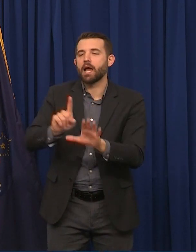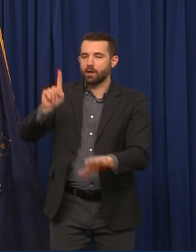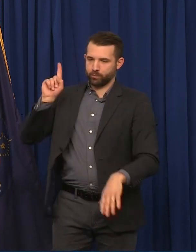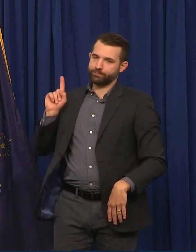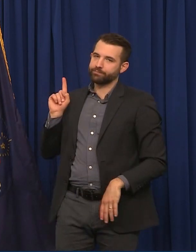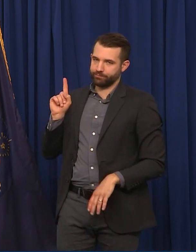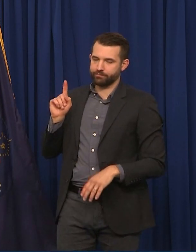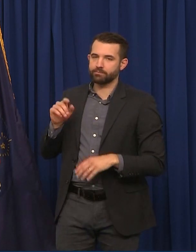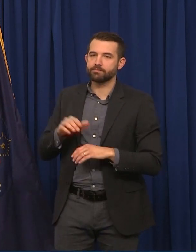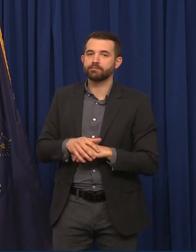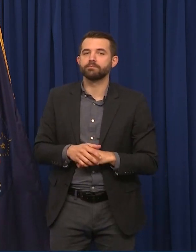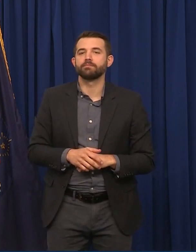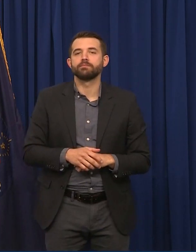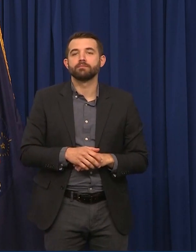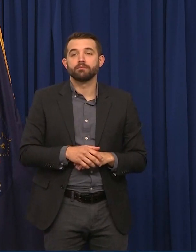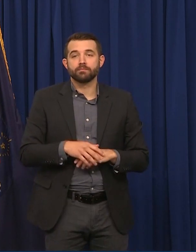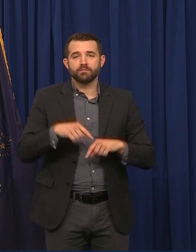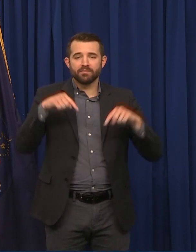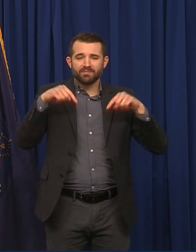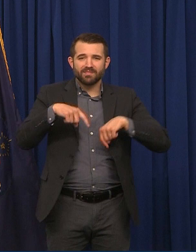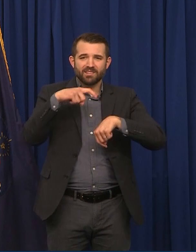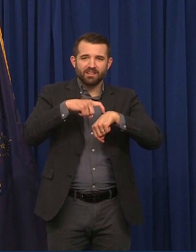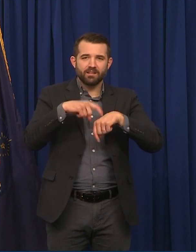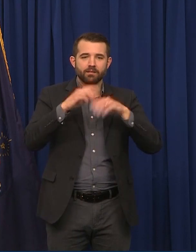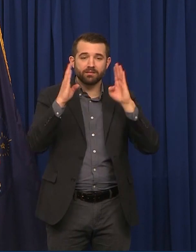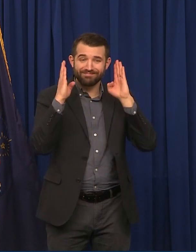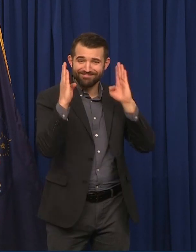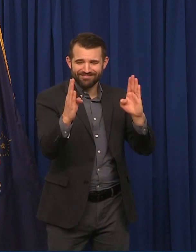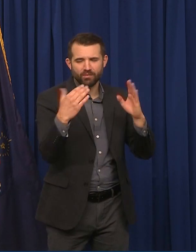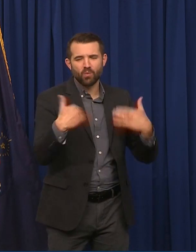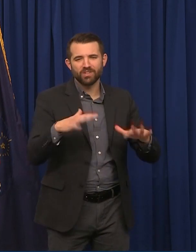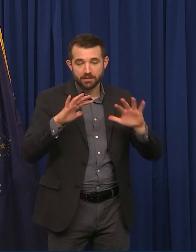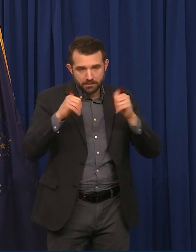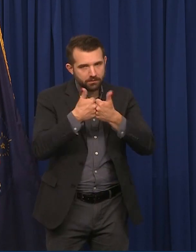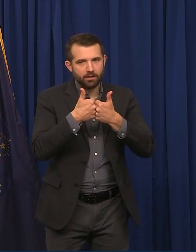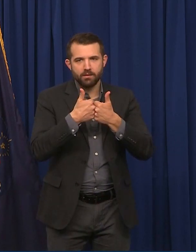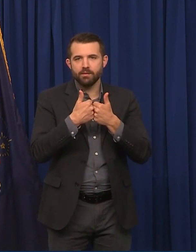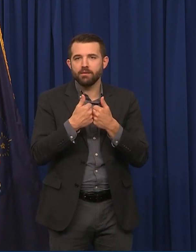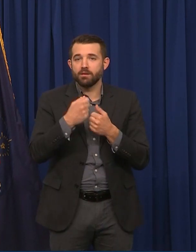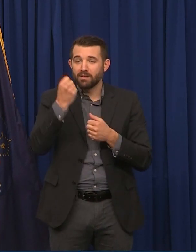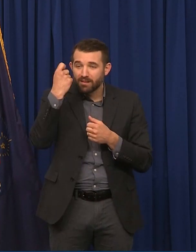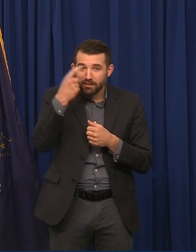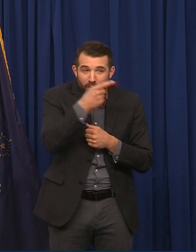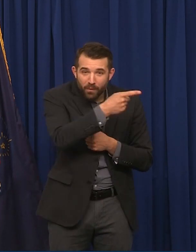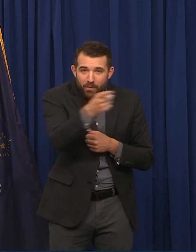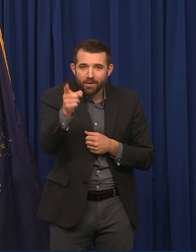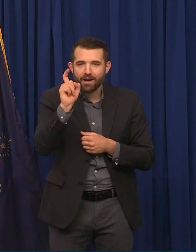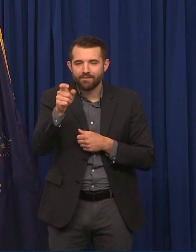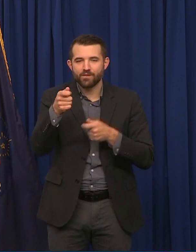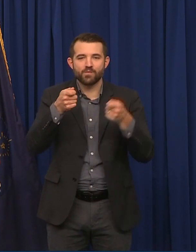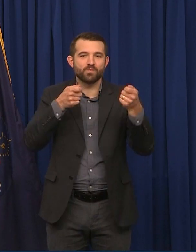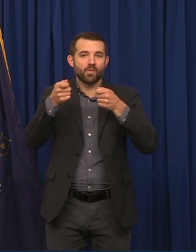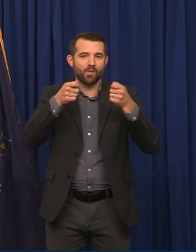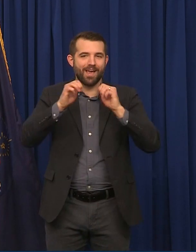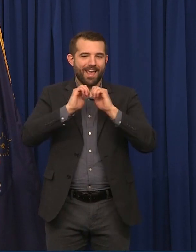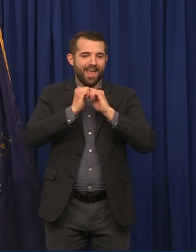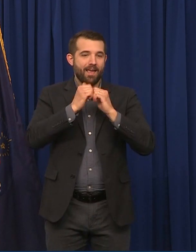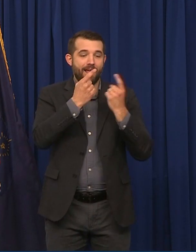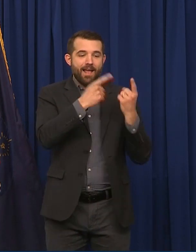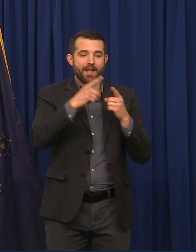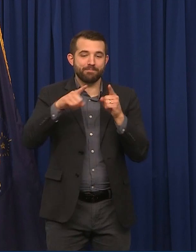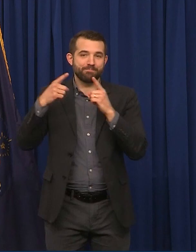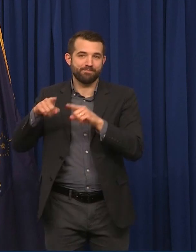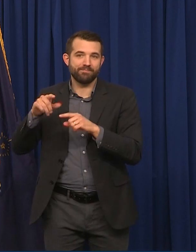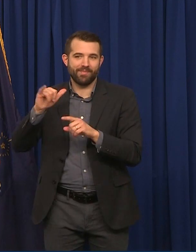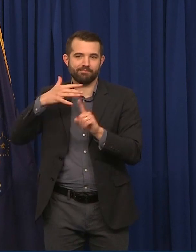difficult times, but we are the ones that can control how this situation unfolds, and we are the ones that